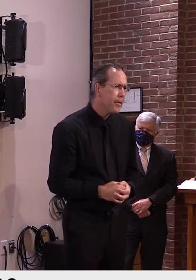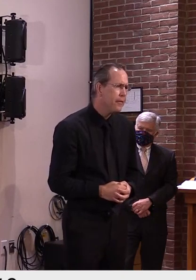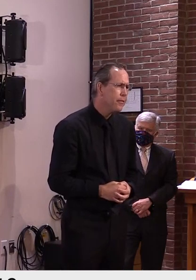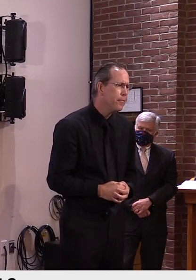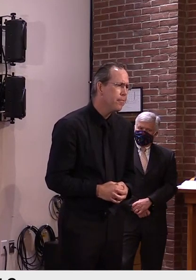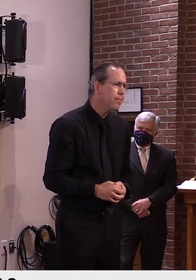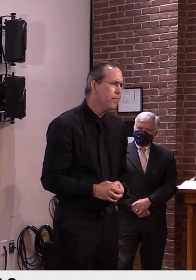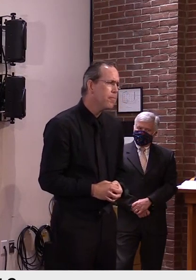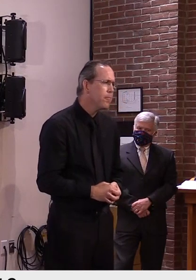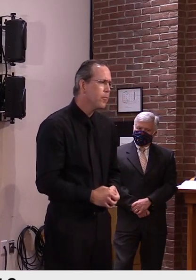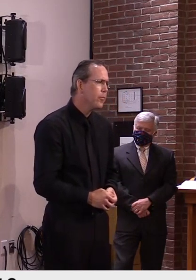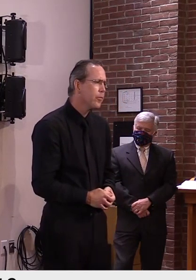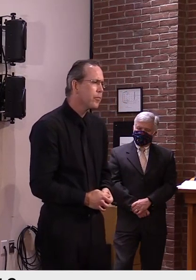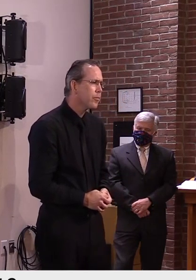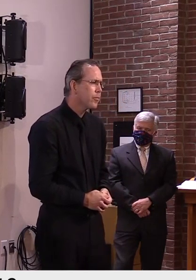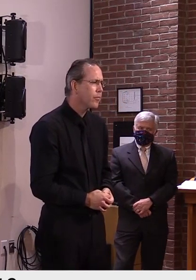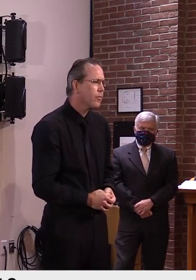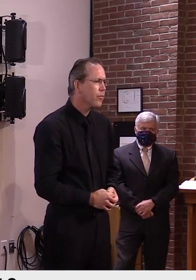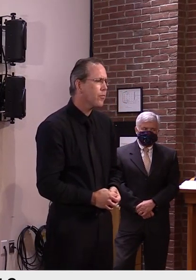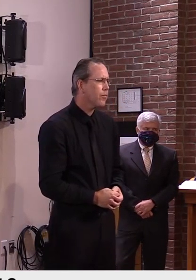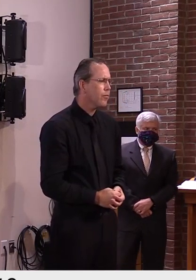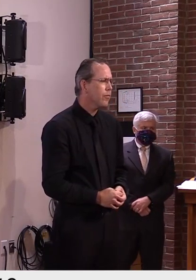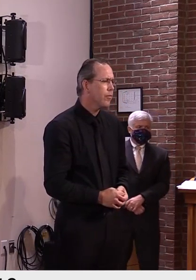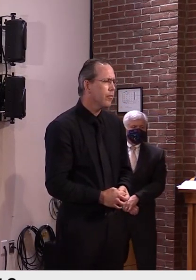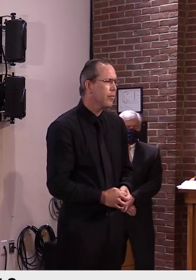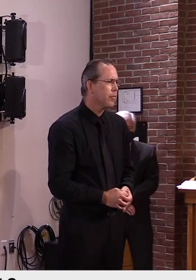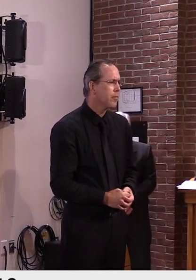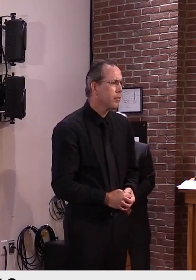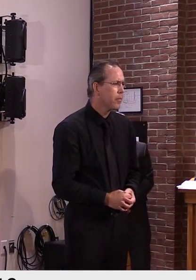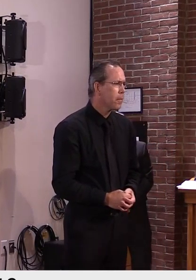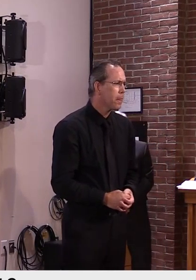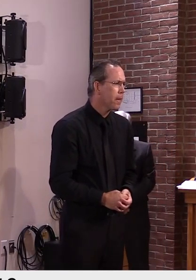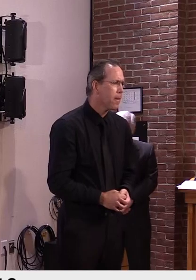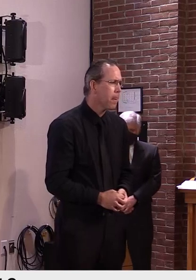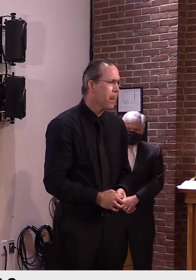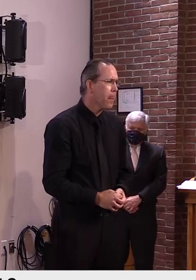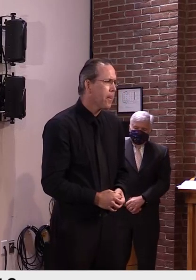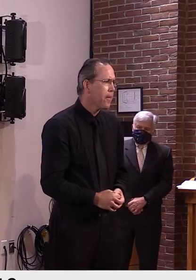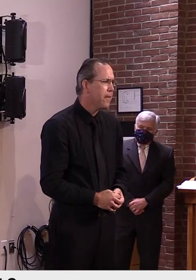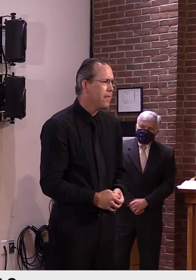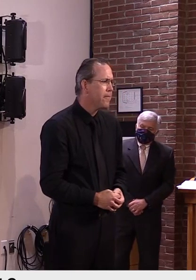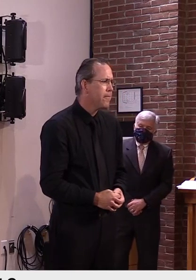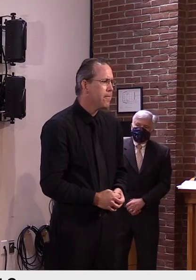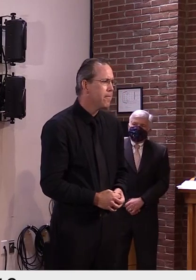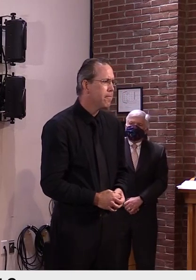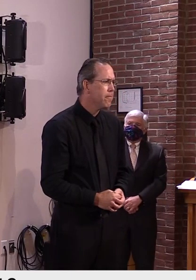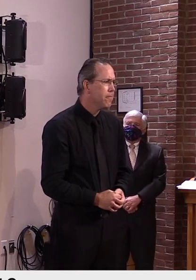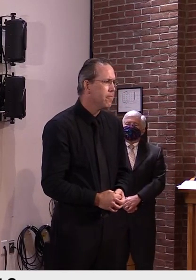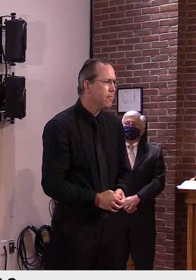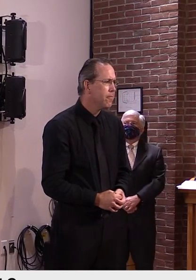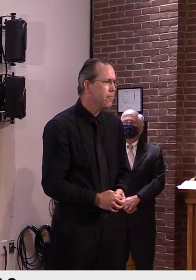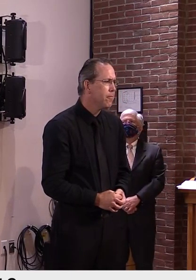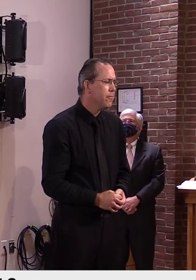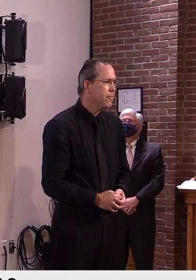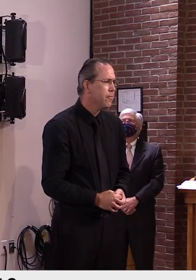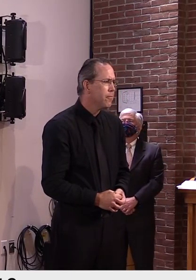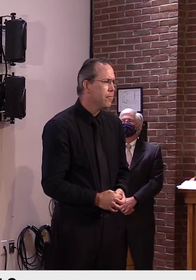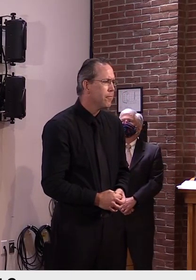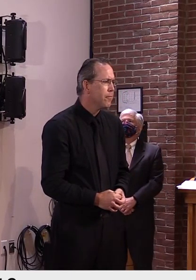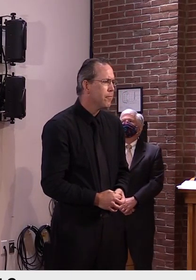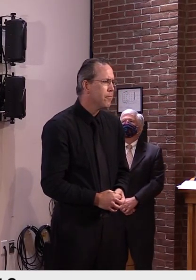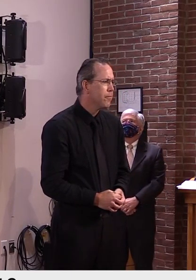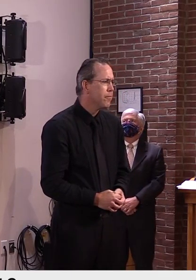and CDC abruptly pulling the guidance off their website. If the virus can spread through airborne